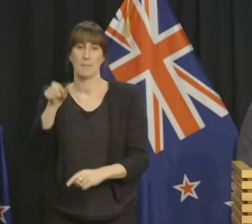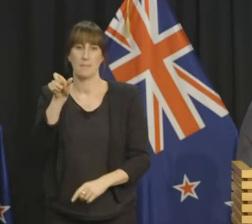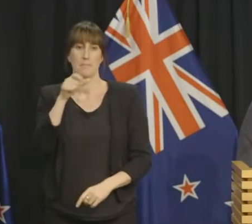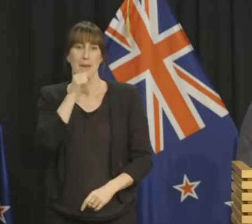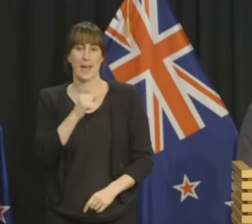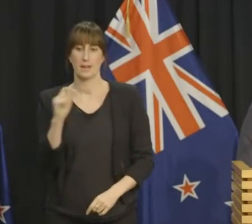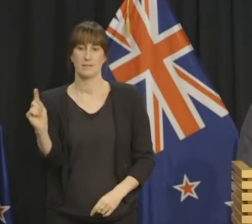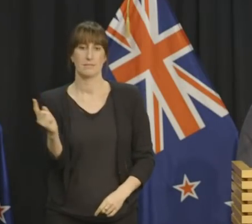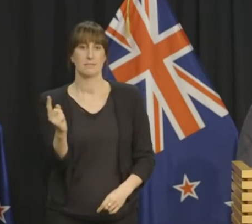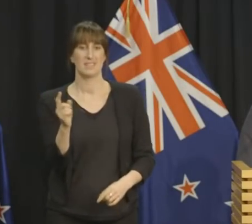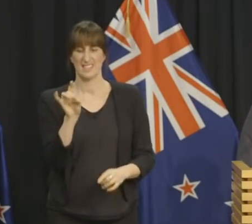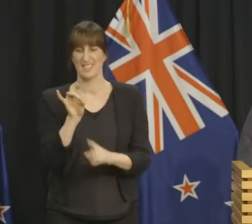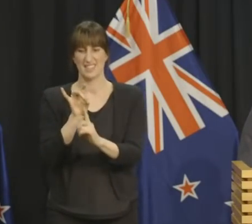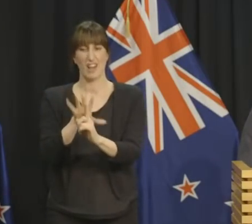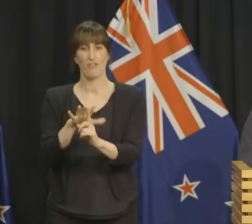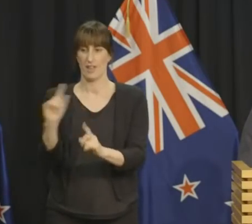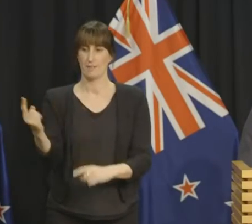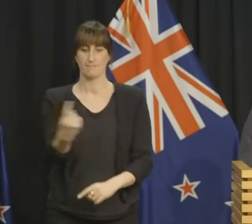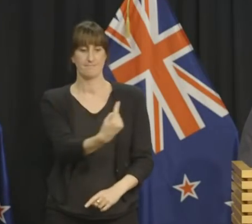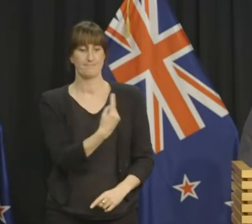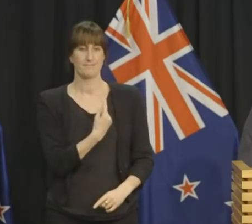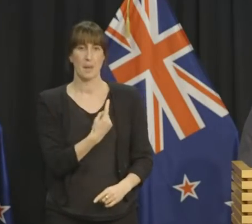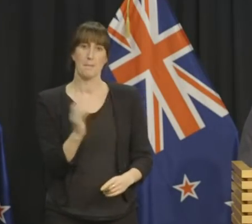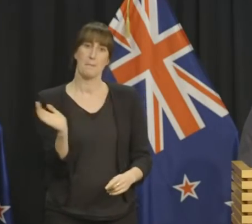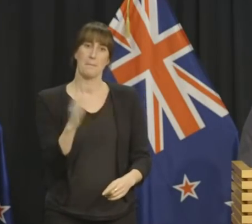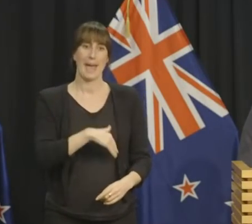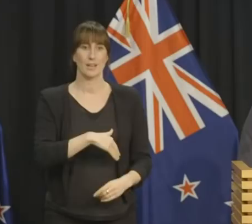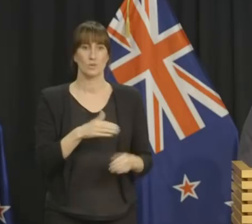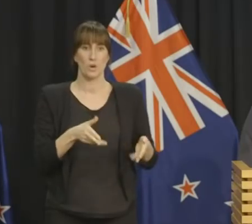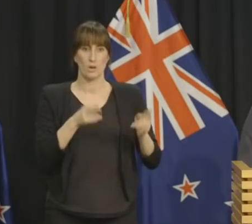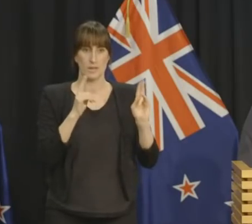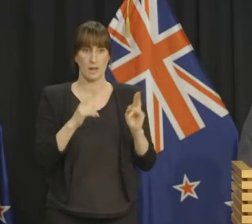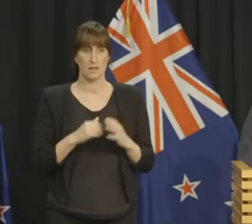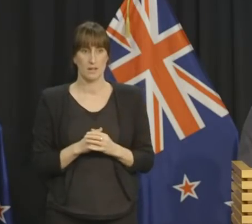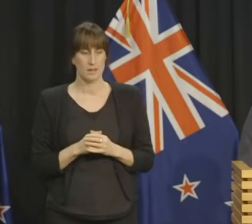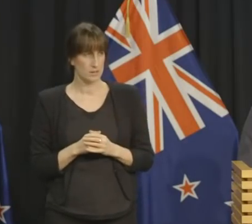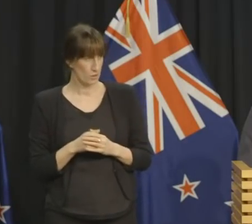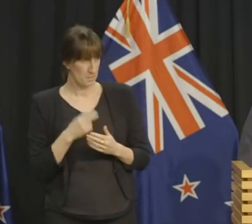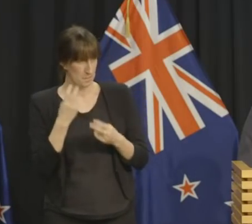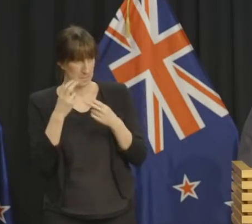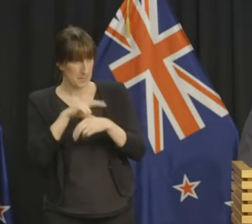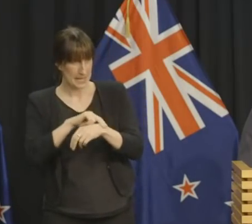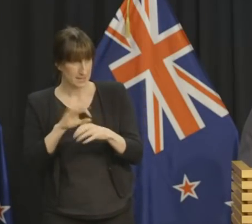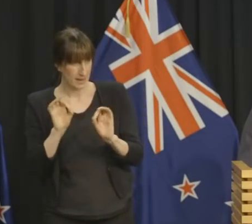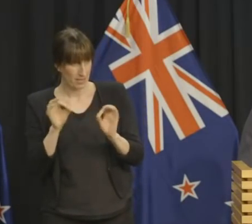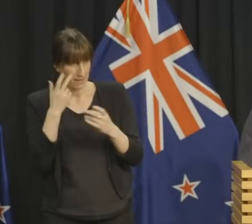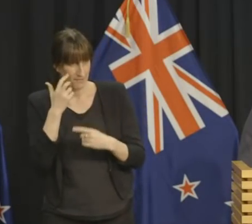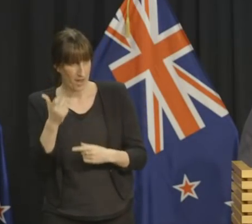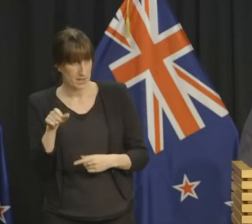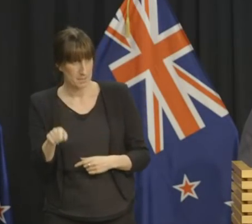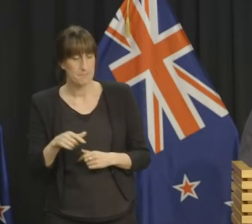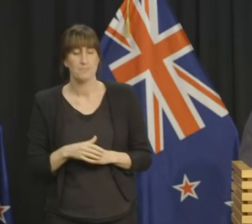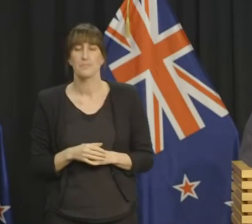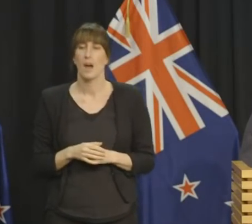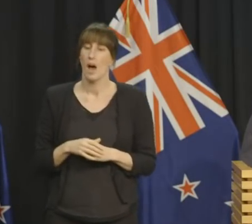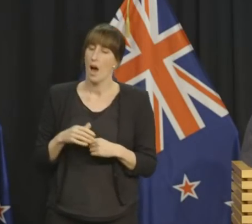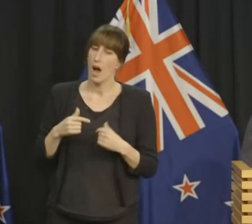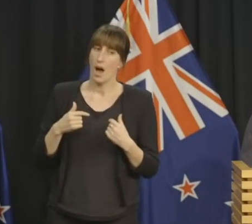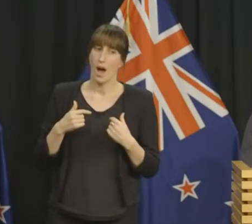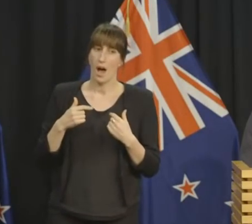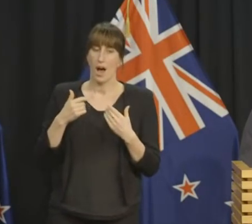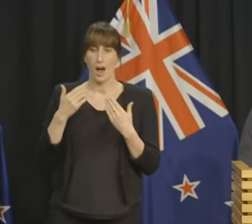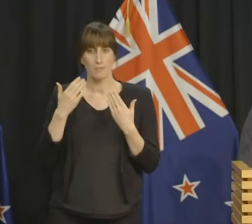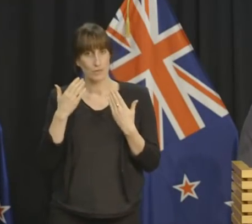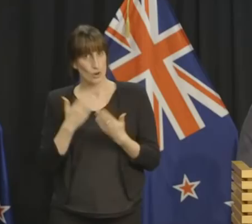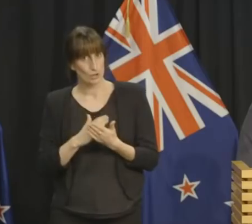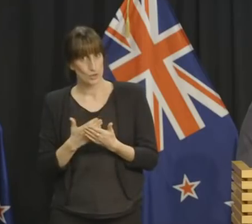him? That's my understanding, but again, a minute-by-minute timetable of what happened and when and who was involved is currently being put together. You're pretty